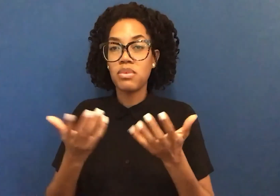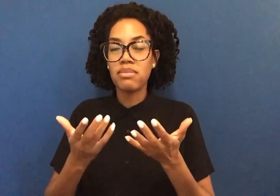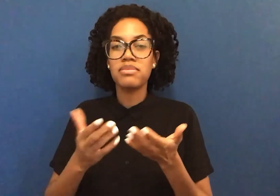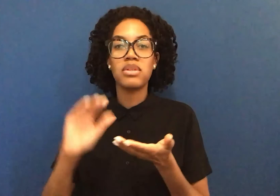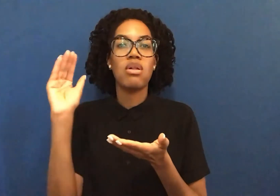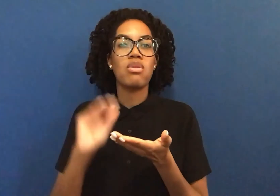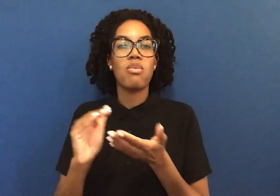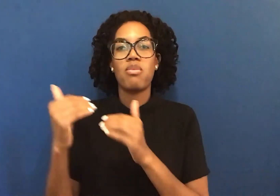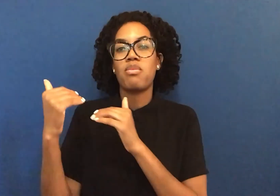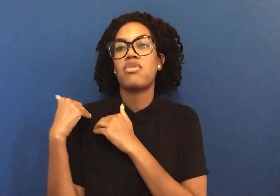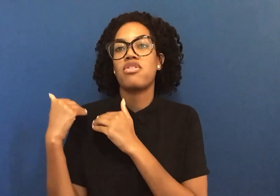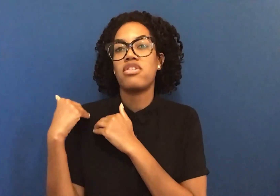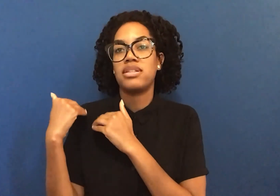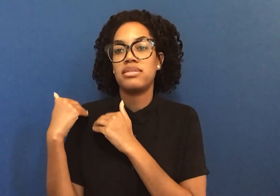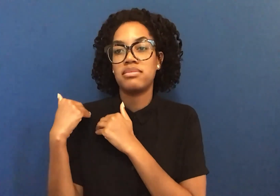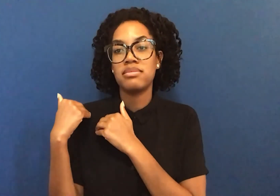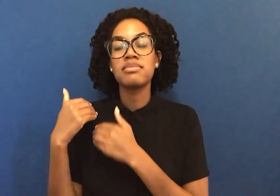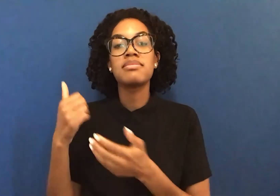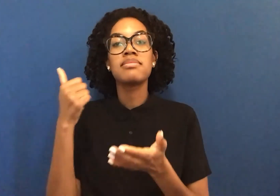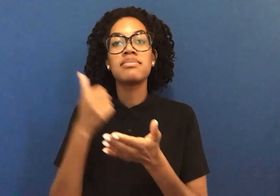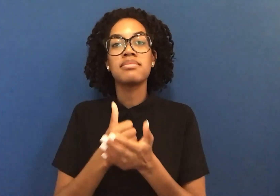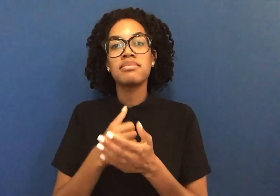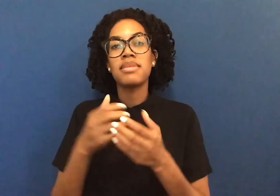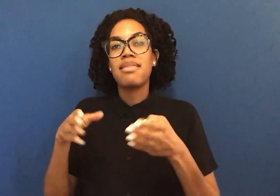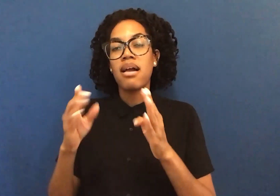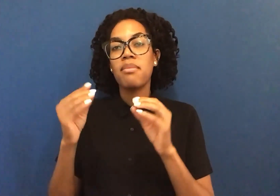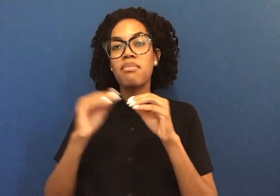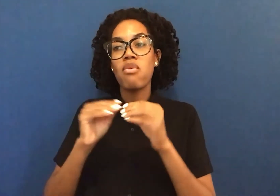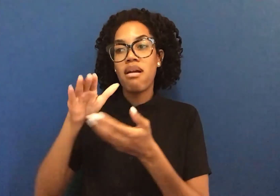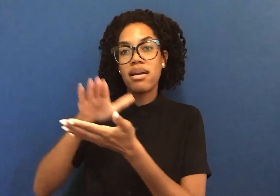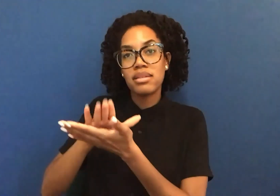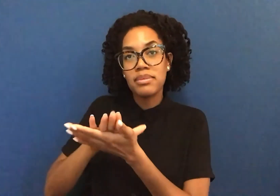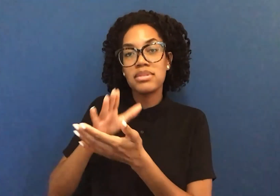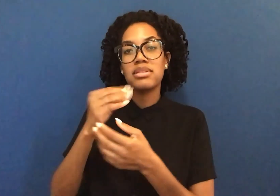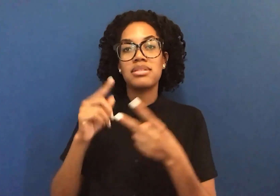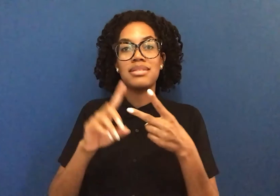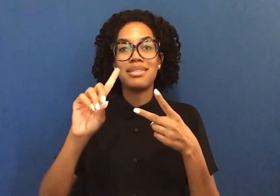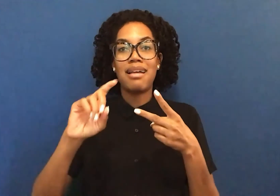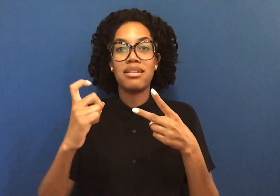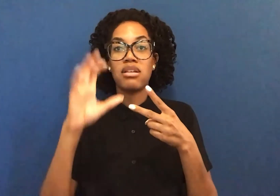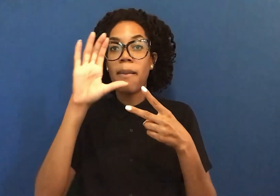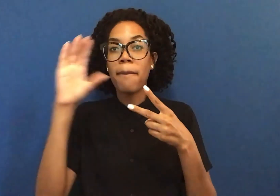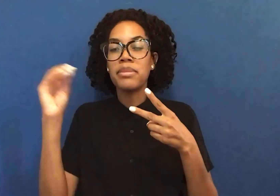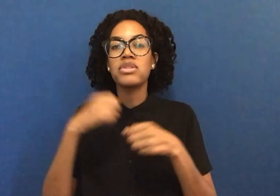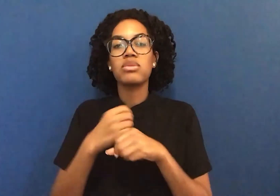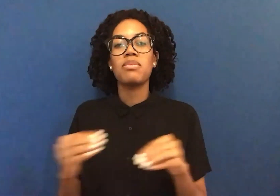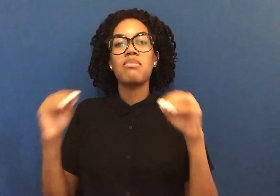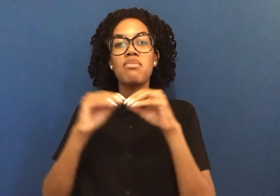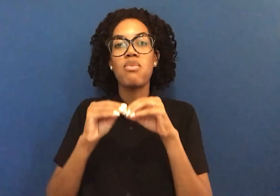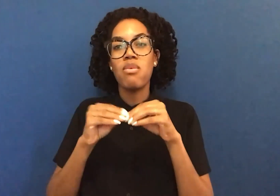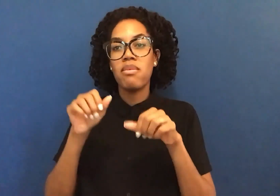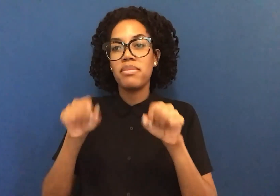burden and help mobilize academia and diagnostic companies to develop new modalities of testing, such as home